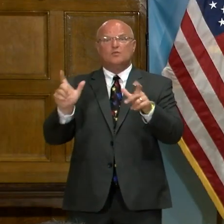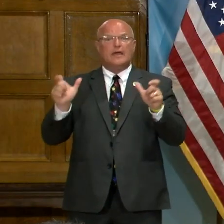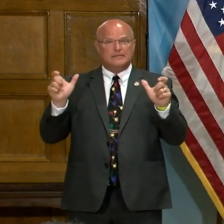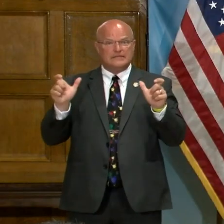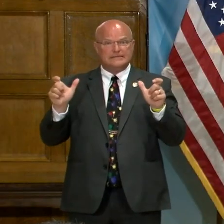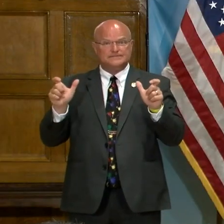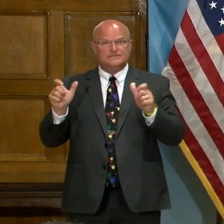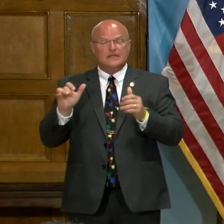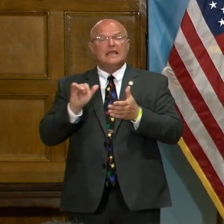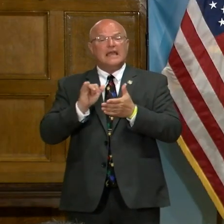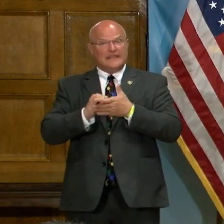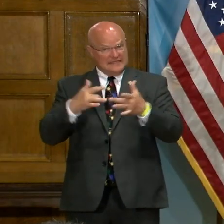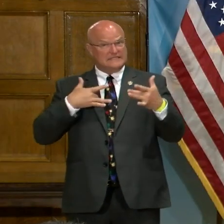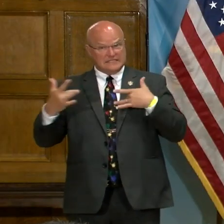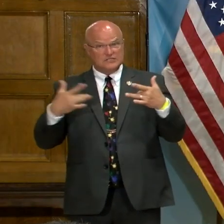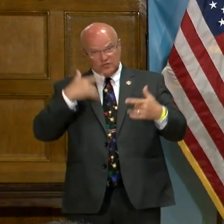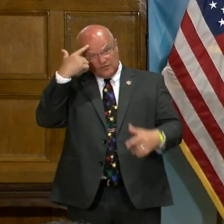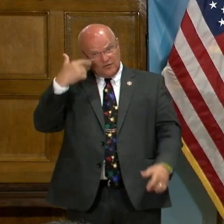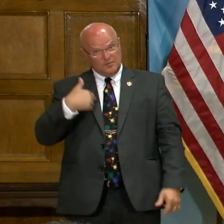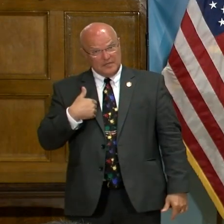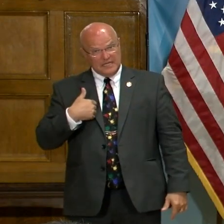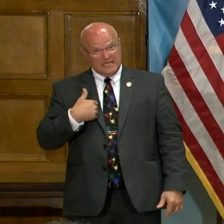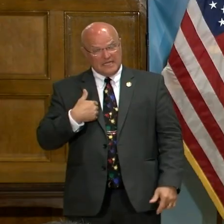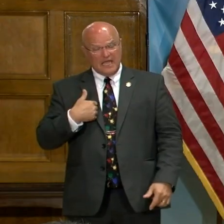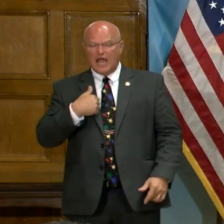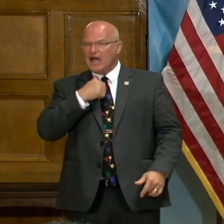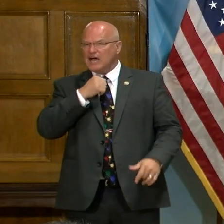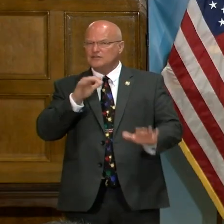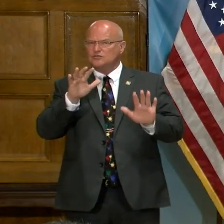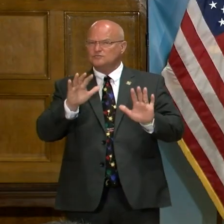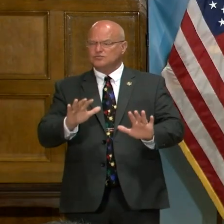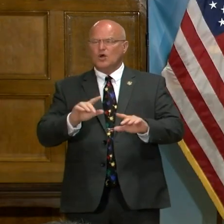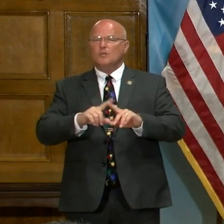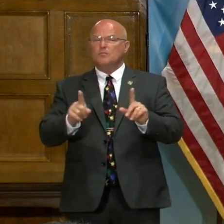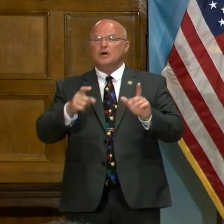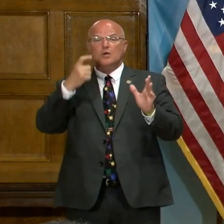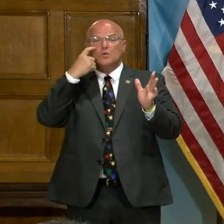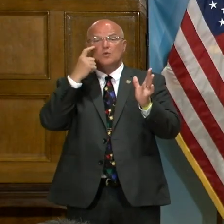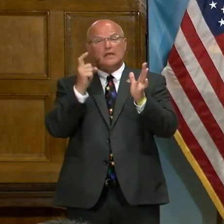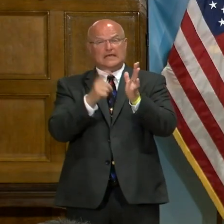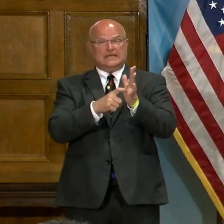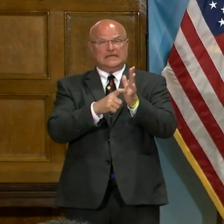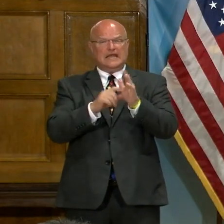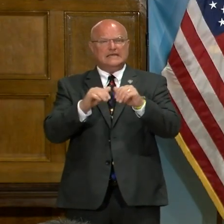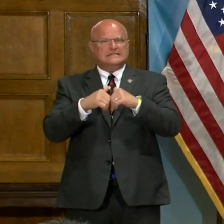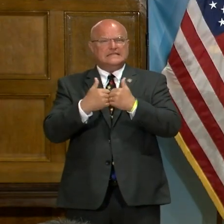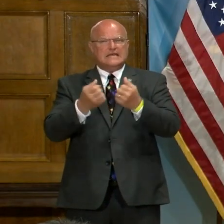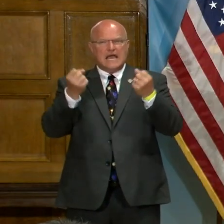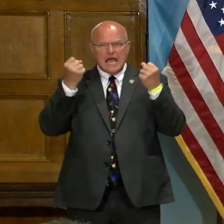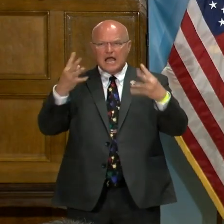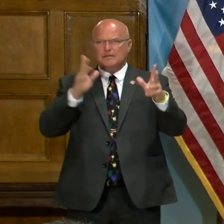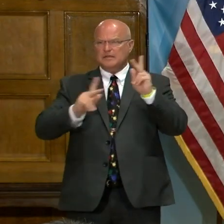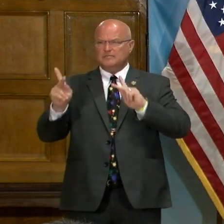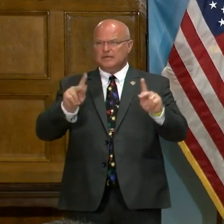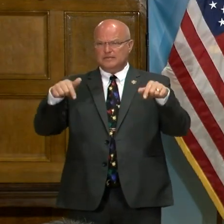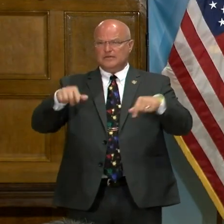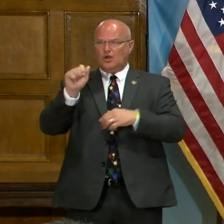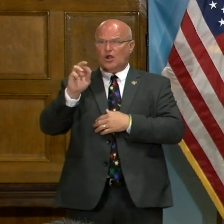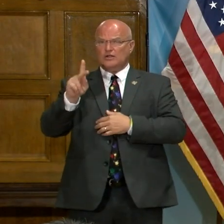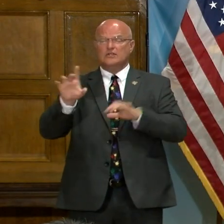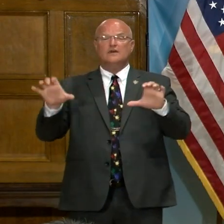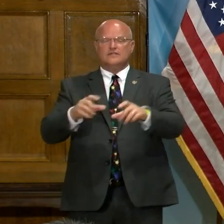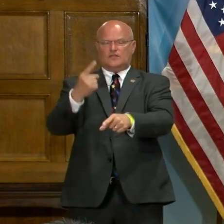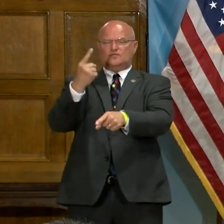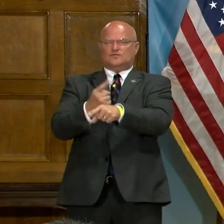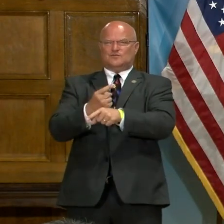rapidly. And that is a concern to me, and you don't diminish it, but you also want to recognize how many people in Arkansas have done